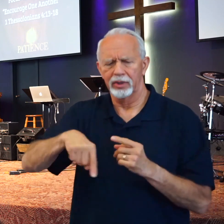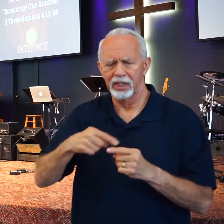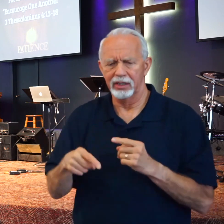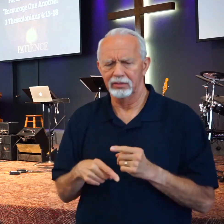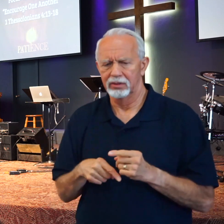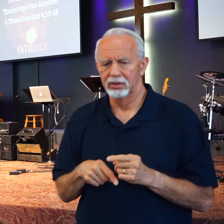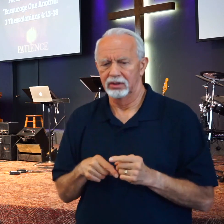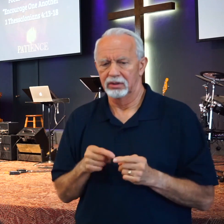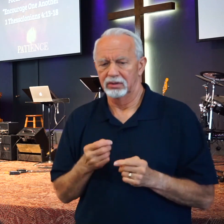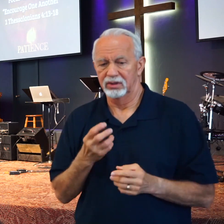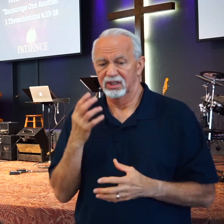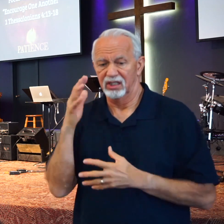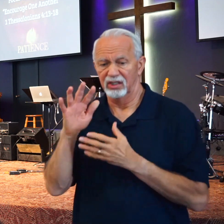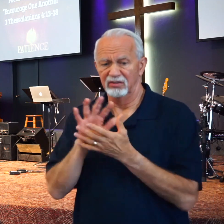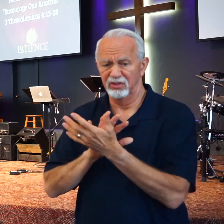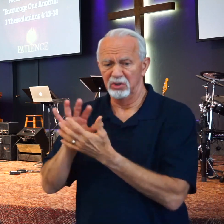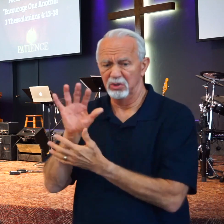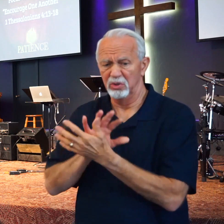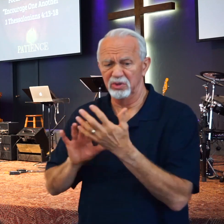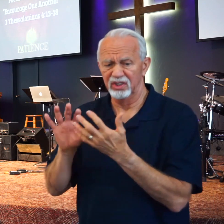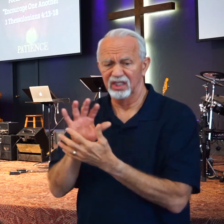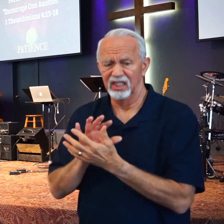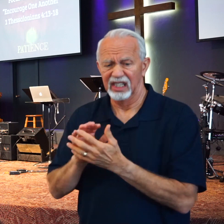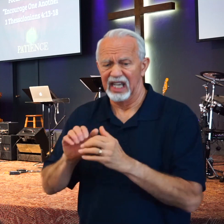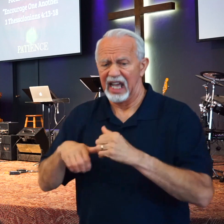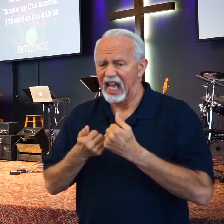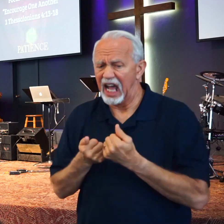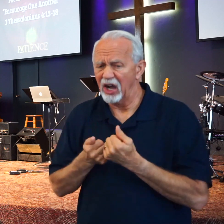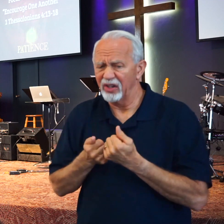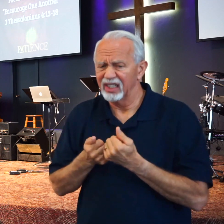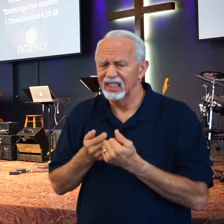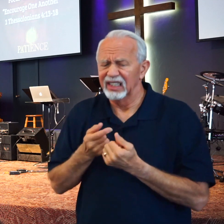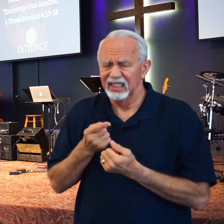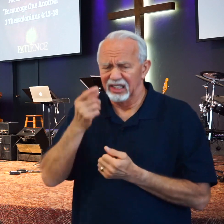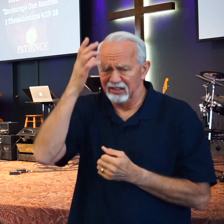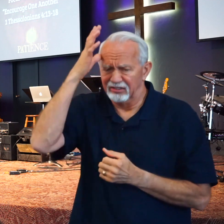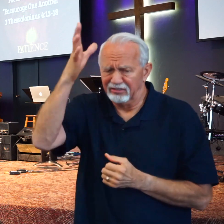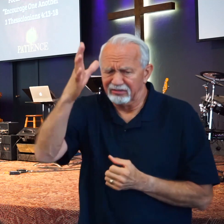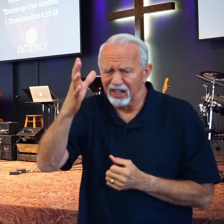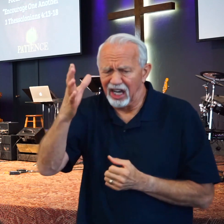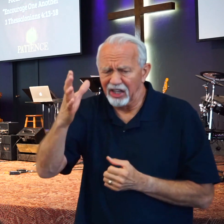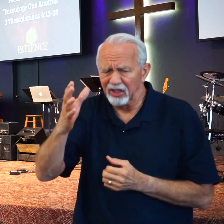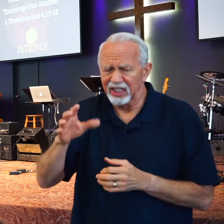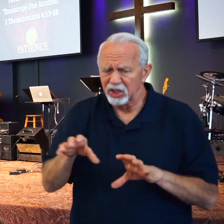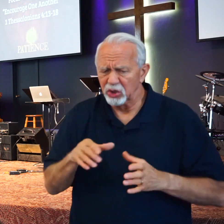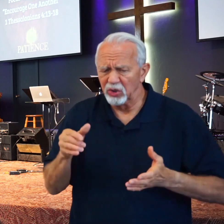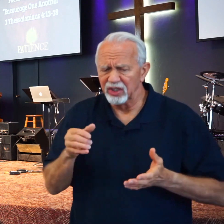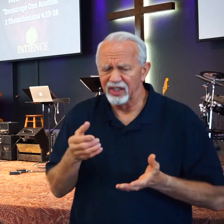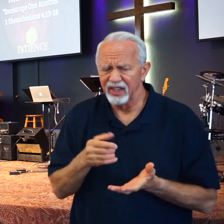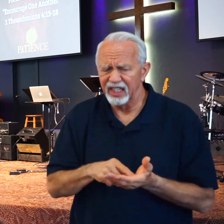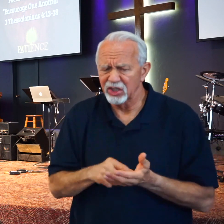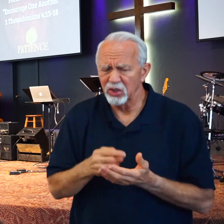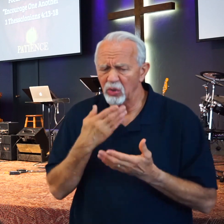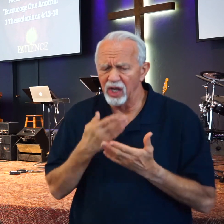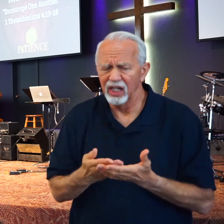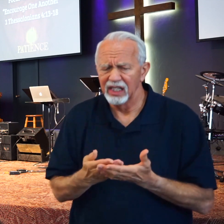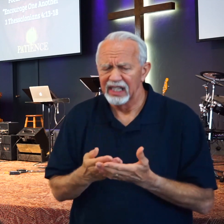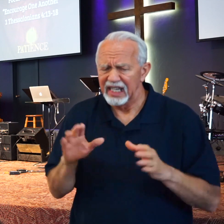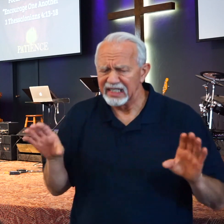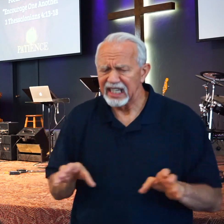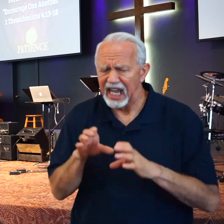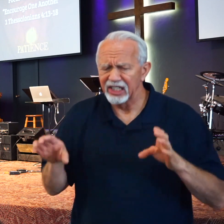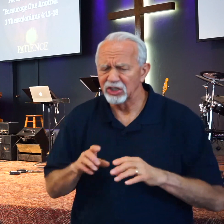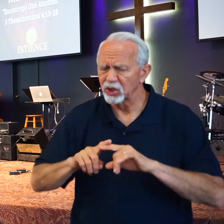so confused. How was it that the father had been taking it so well? How was it that his actions